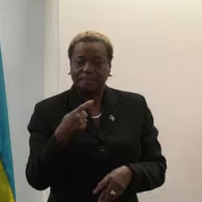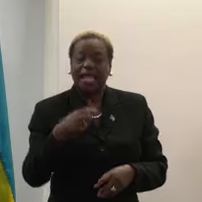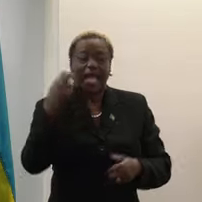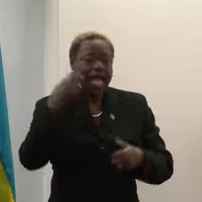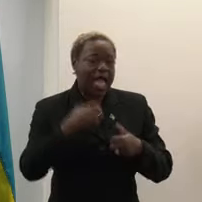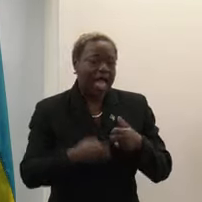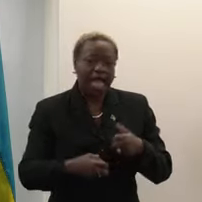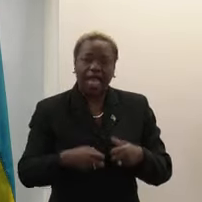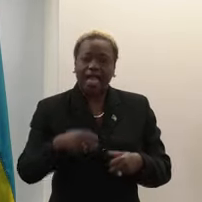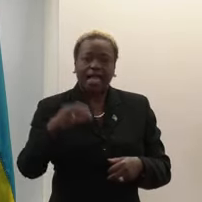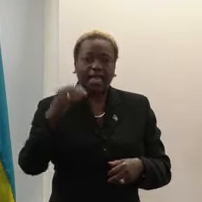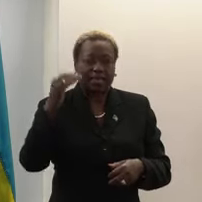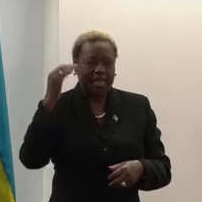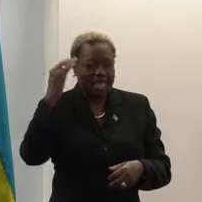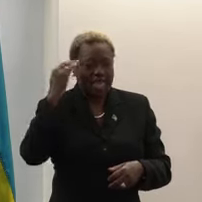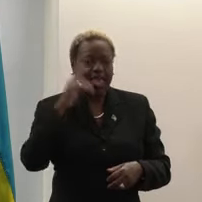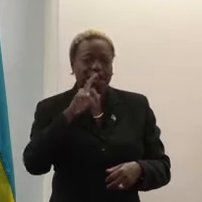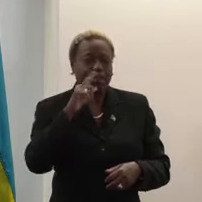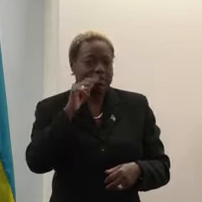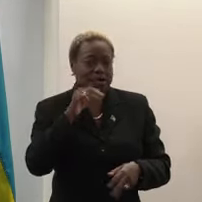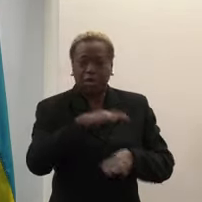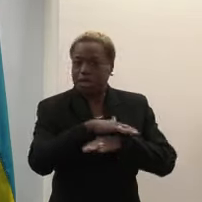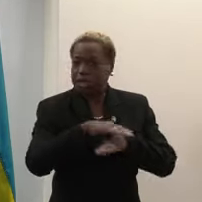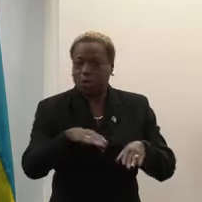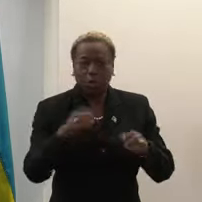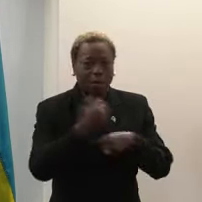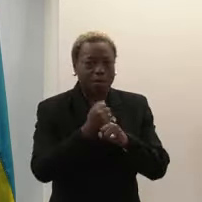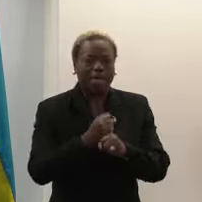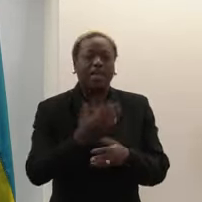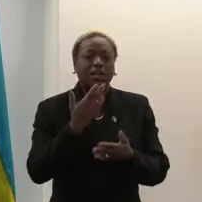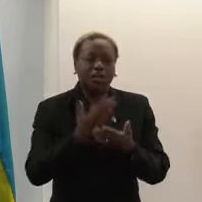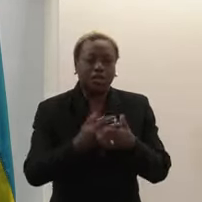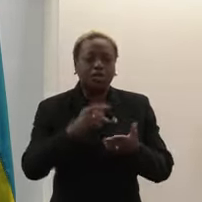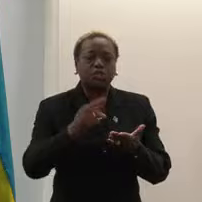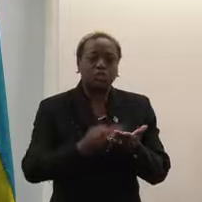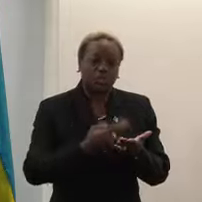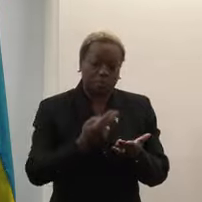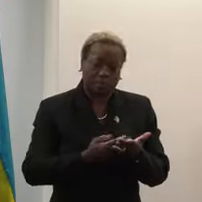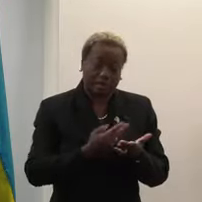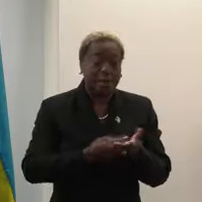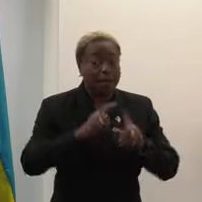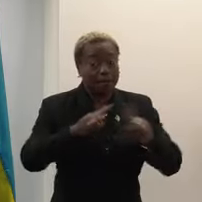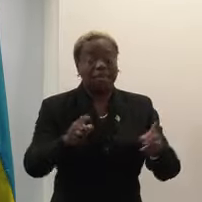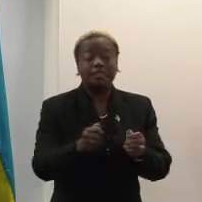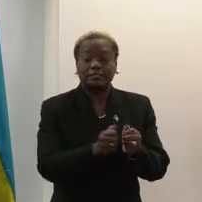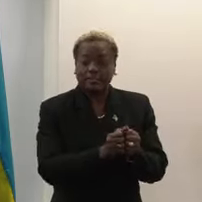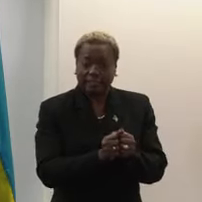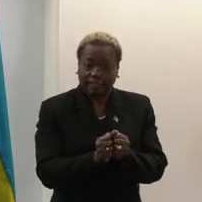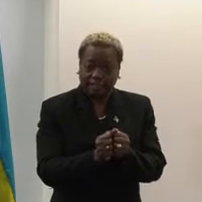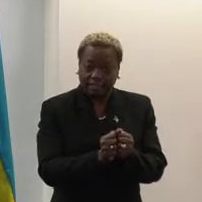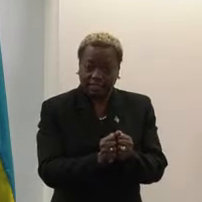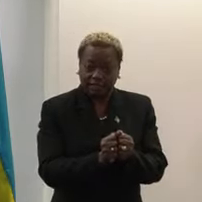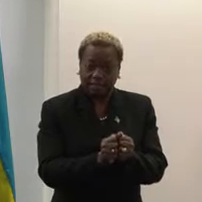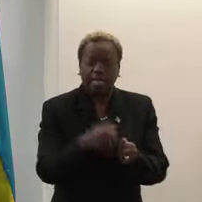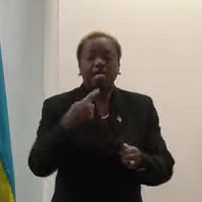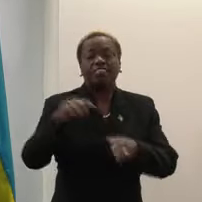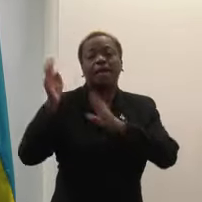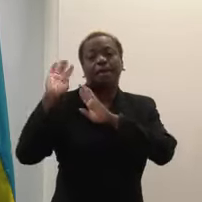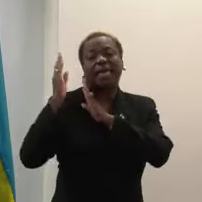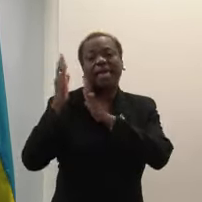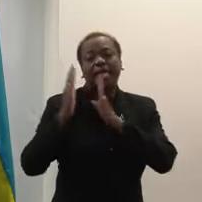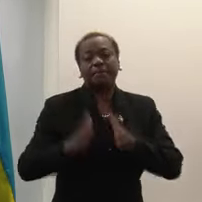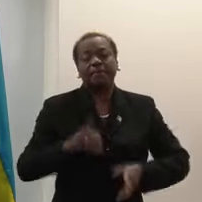hard heads don't make good soup. But together, the Bahamian